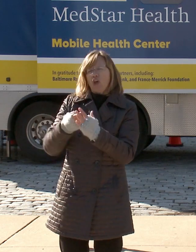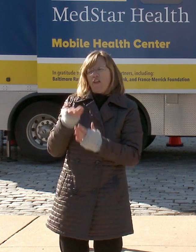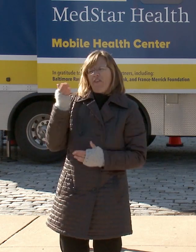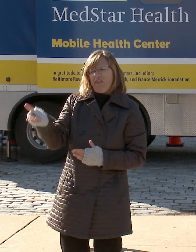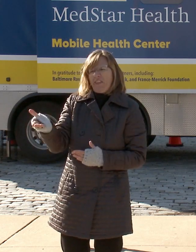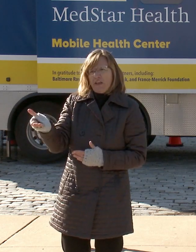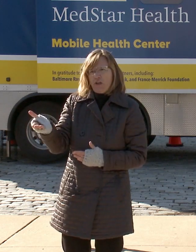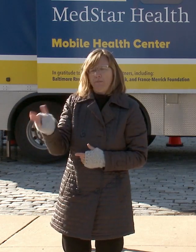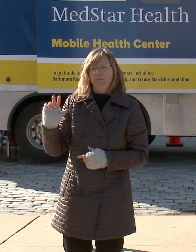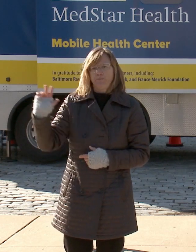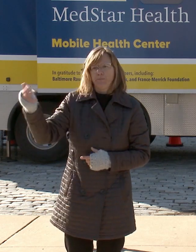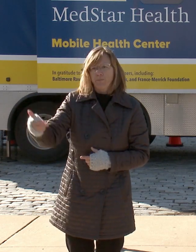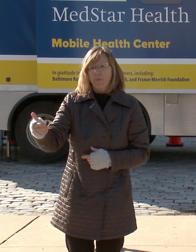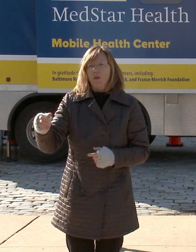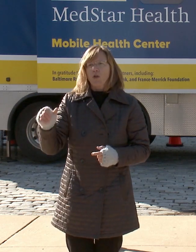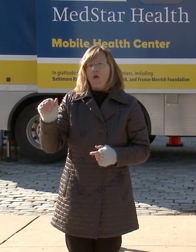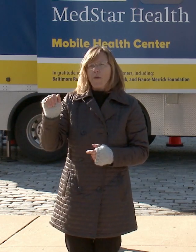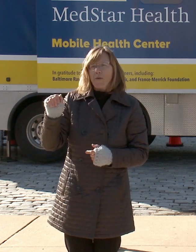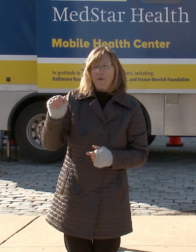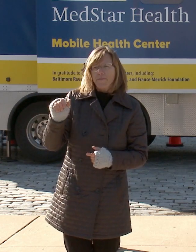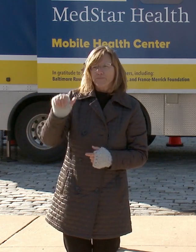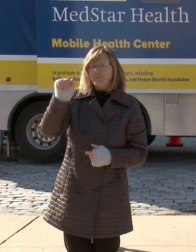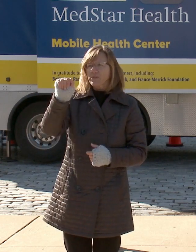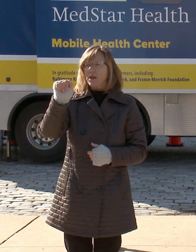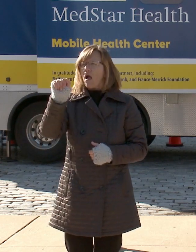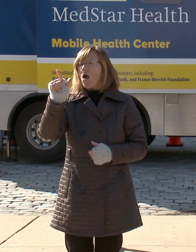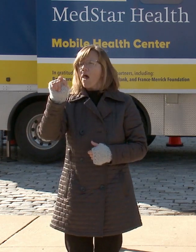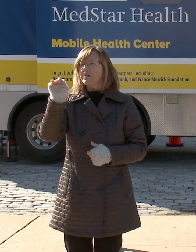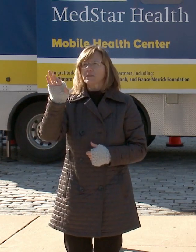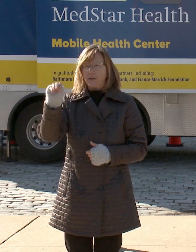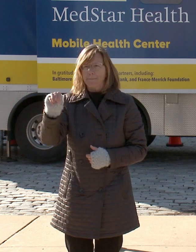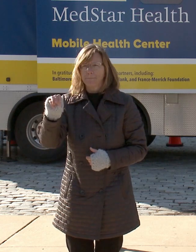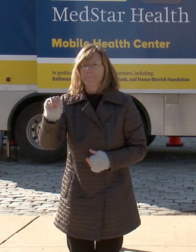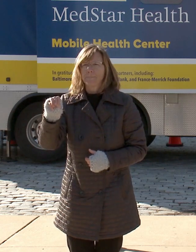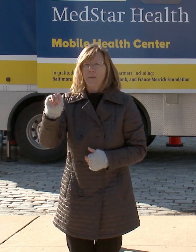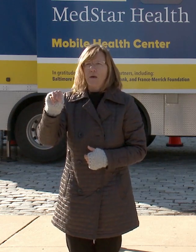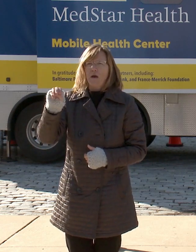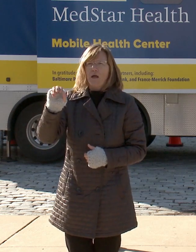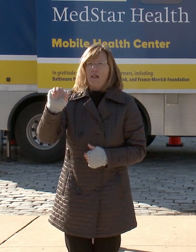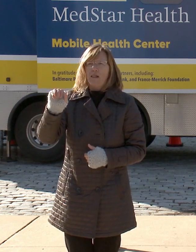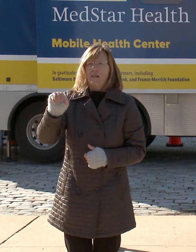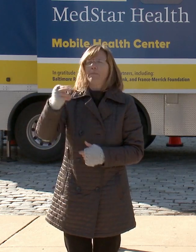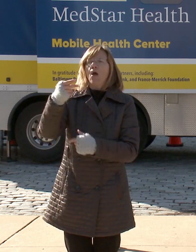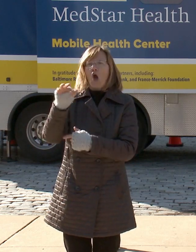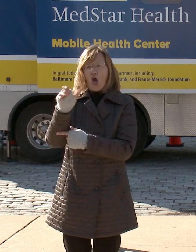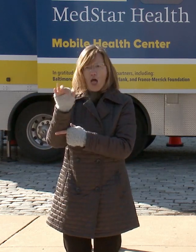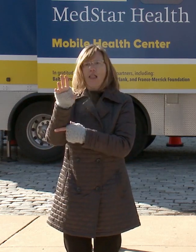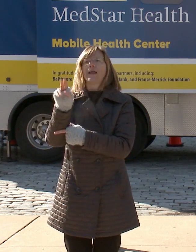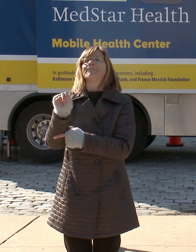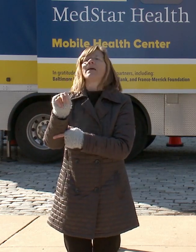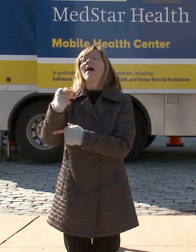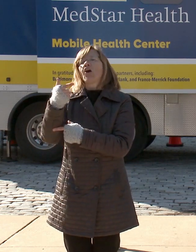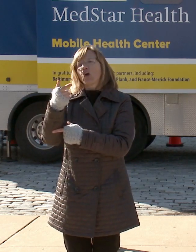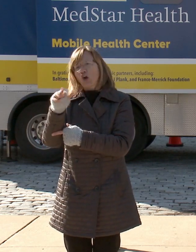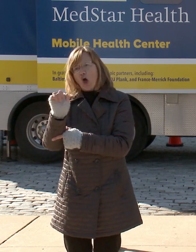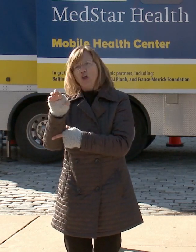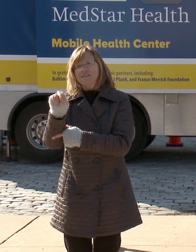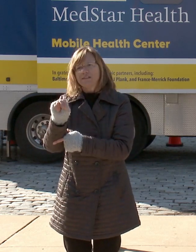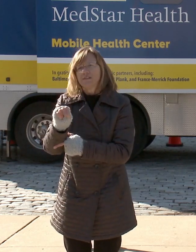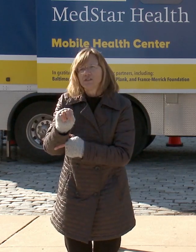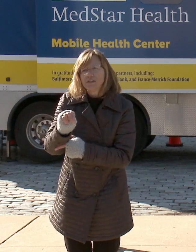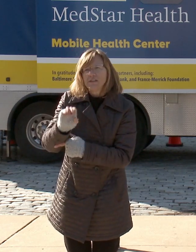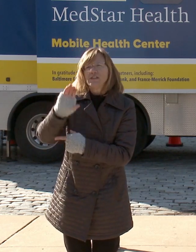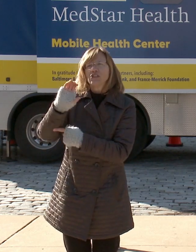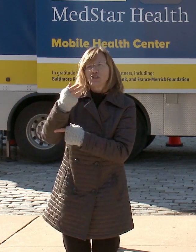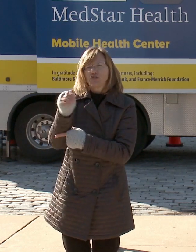facilities, Harlem Gardens and Chase House. Our teams have always been proactive in our